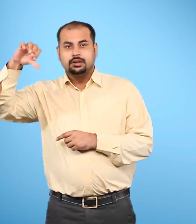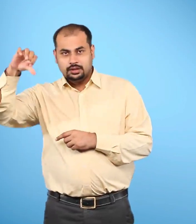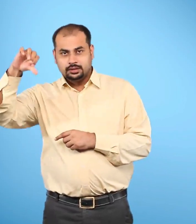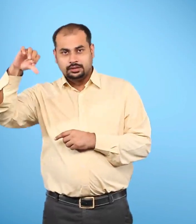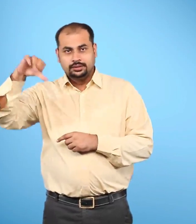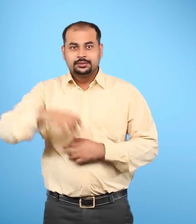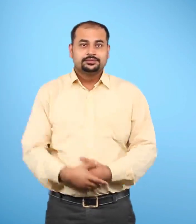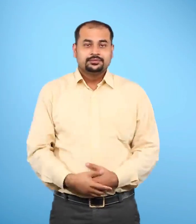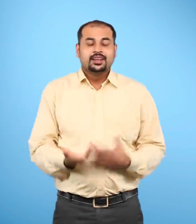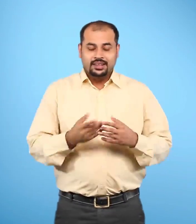119?